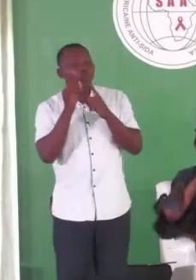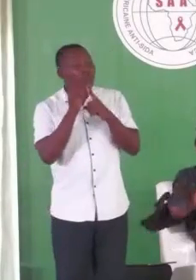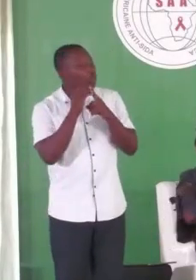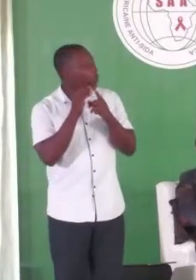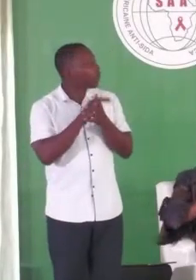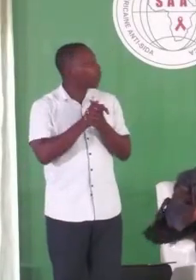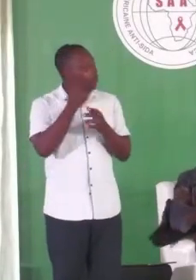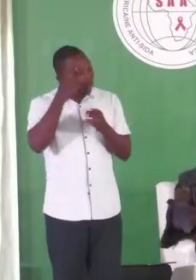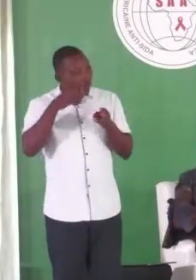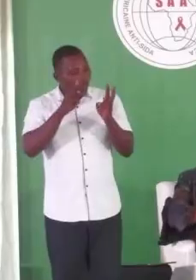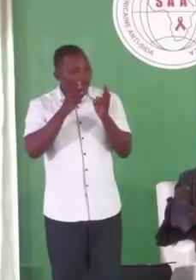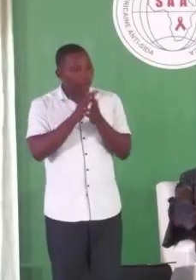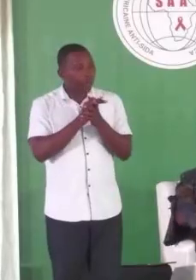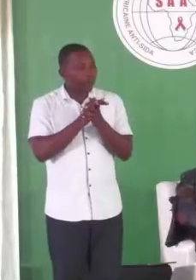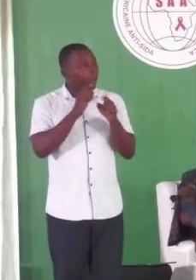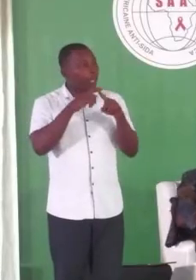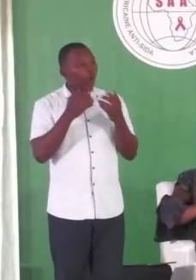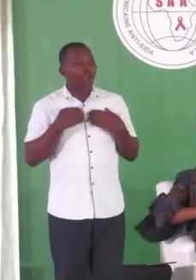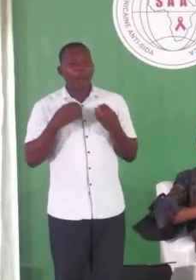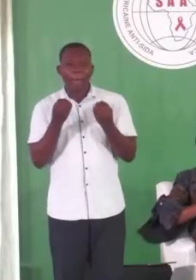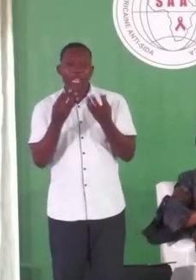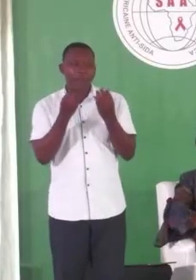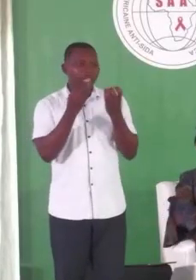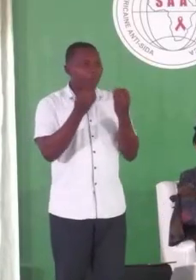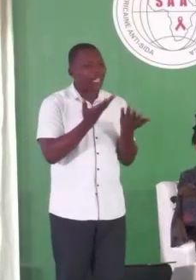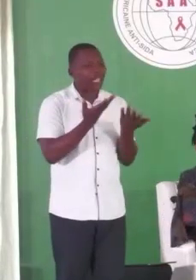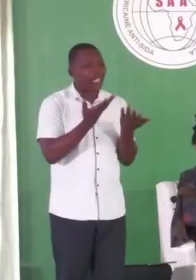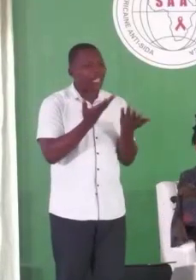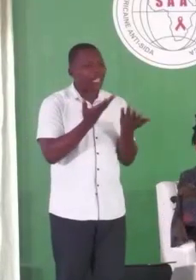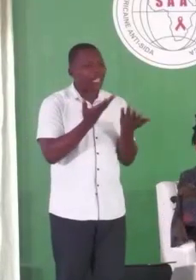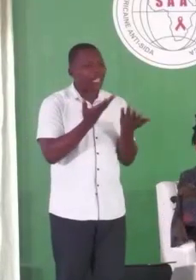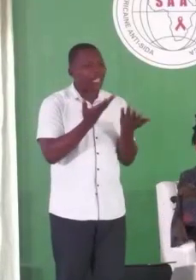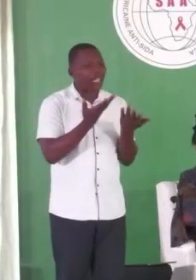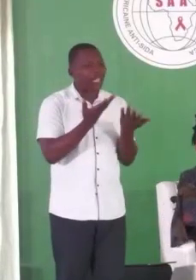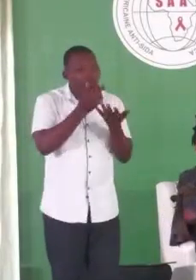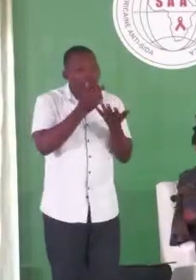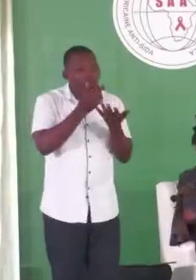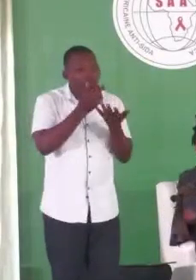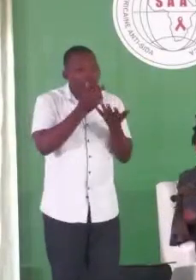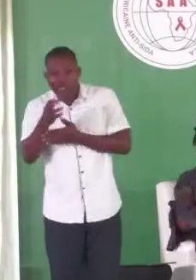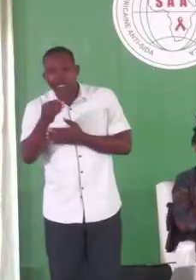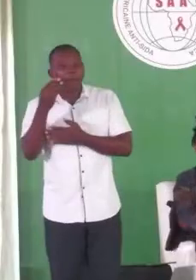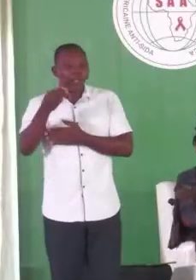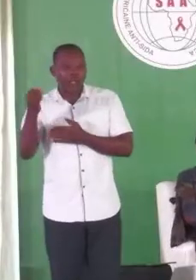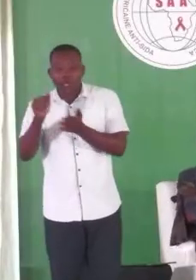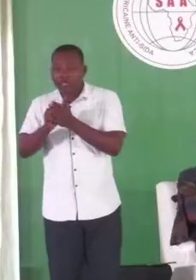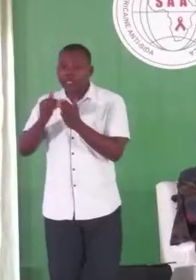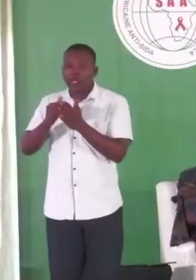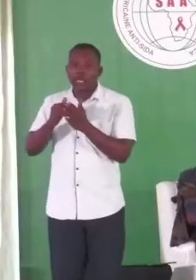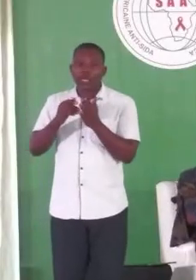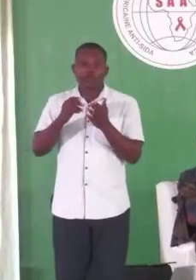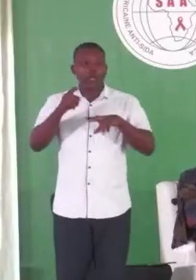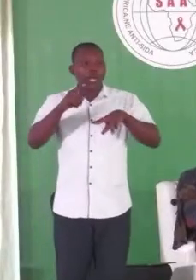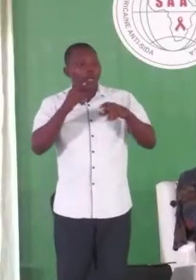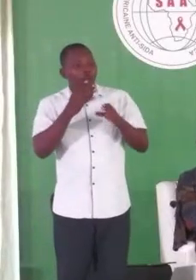a plethora of resources out there, including materials that have been produced by the International AIDS